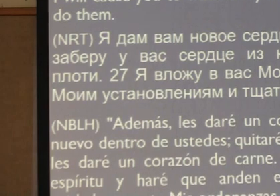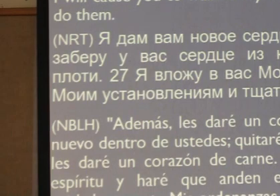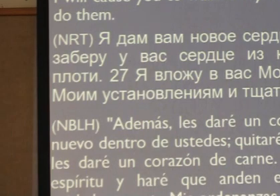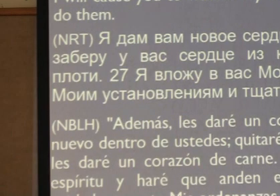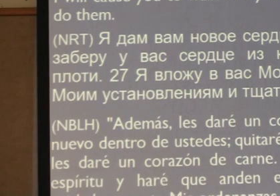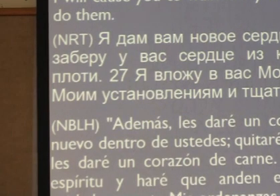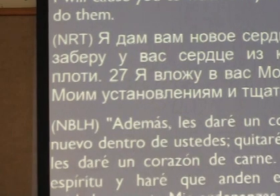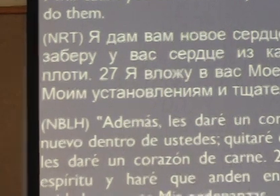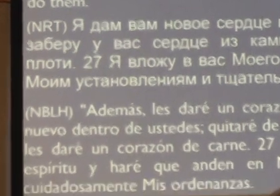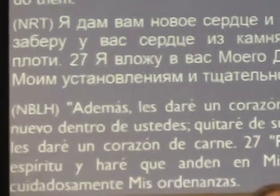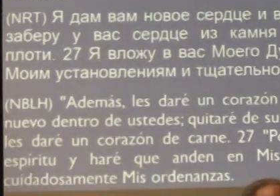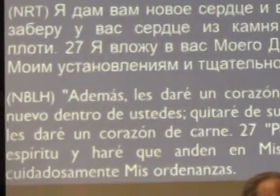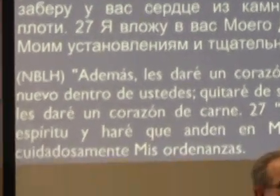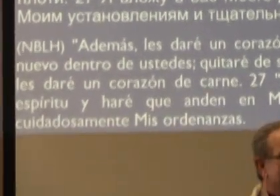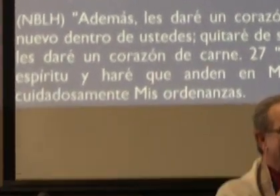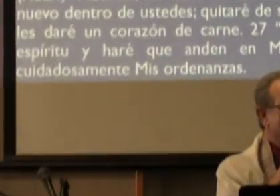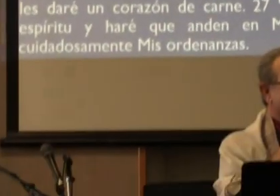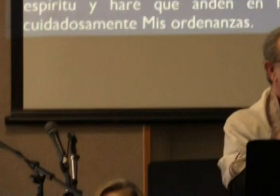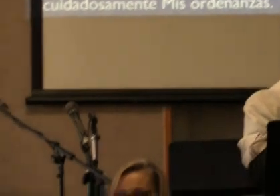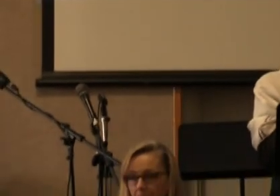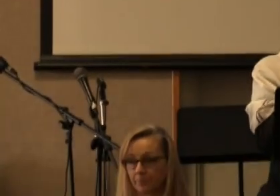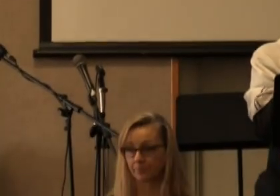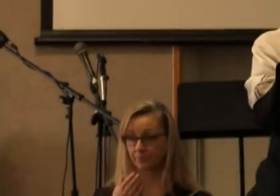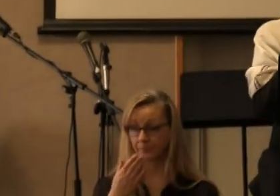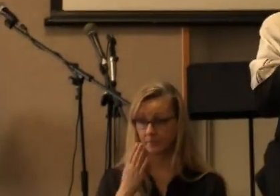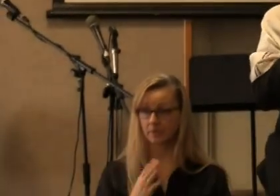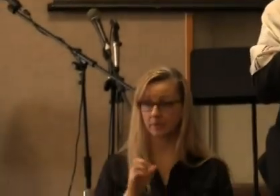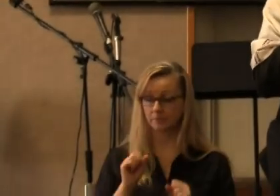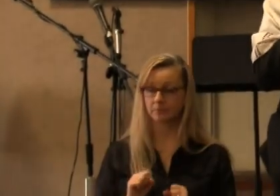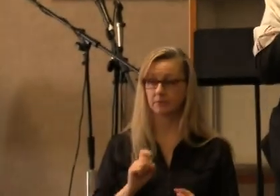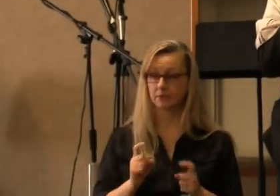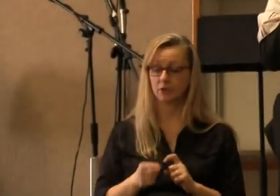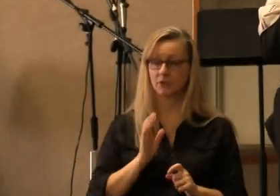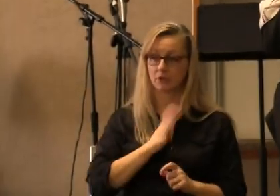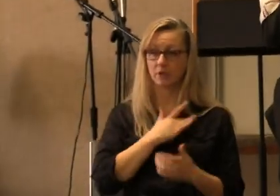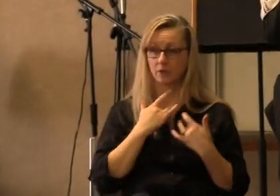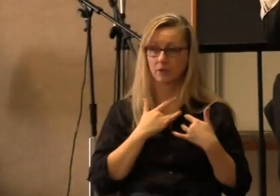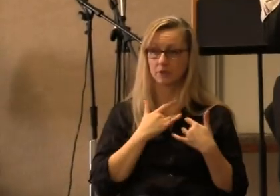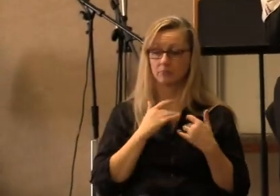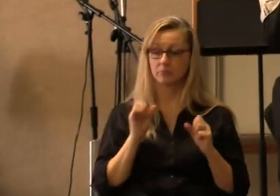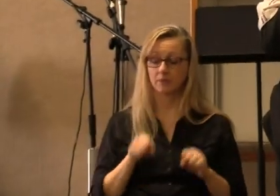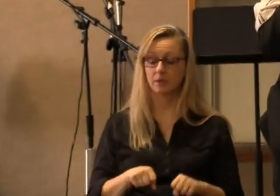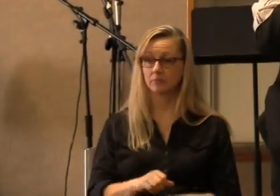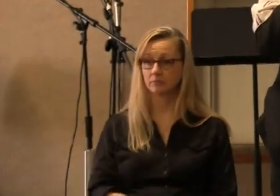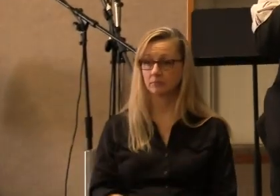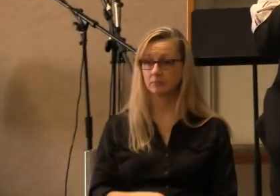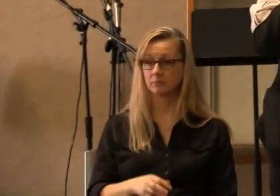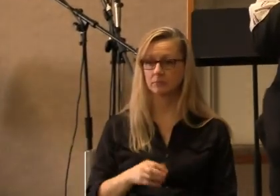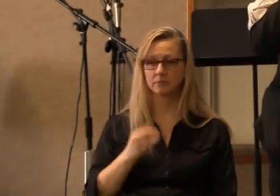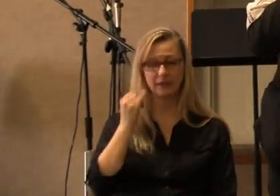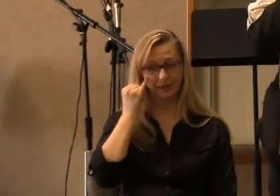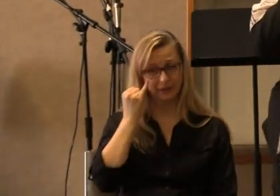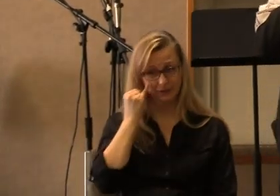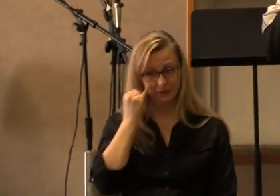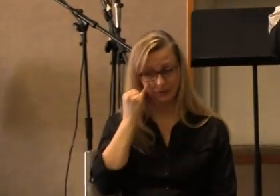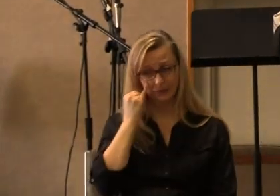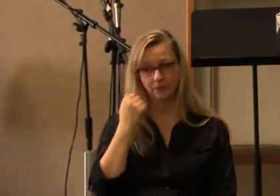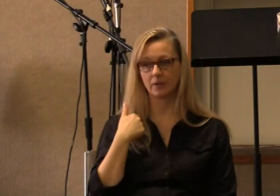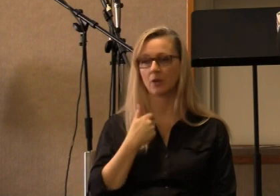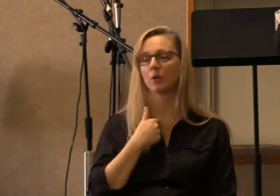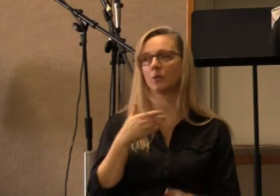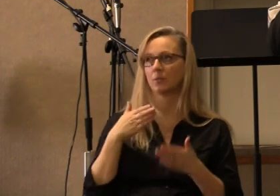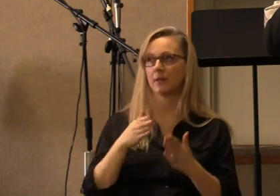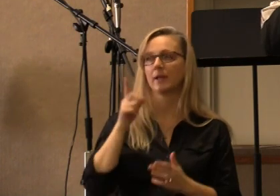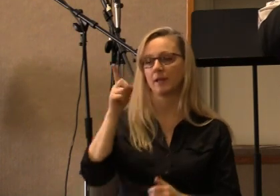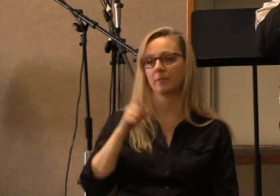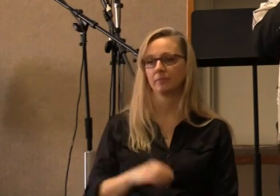God can change our hearts. if we let him, if we want him to